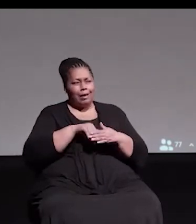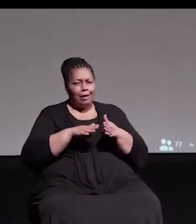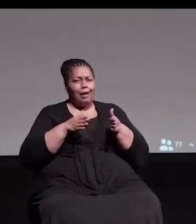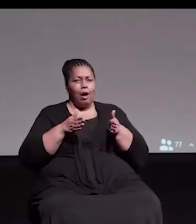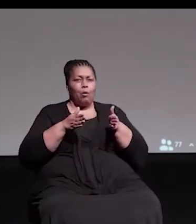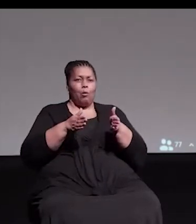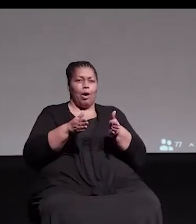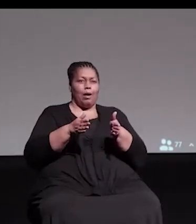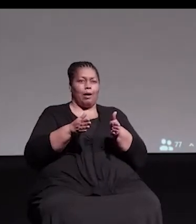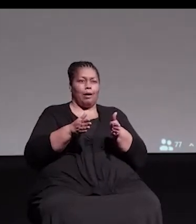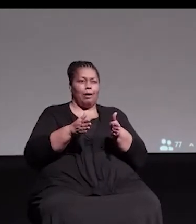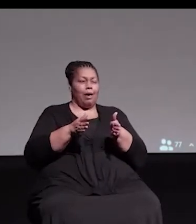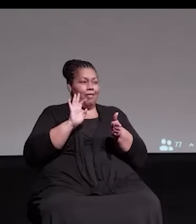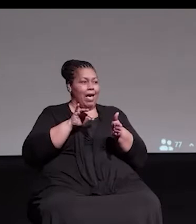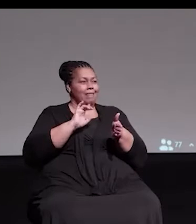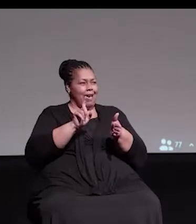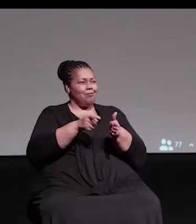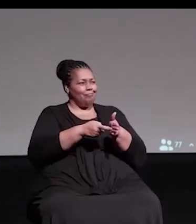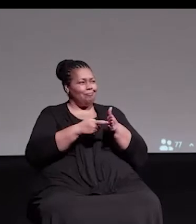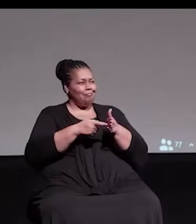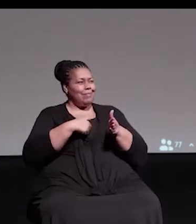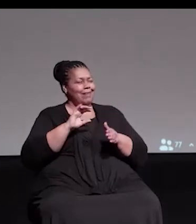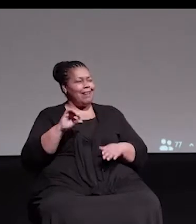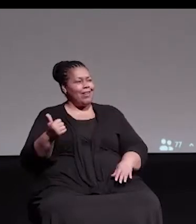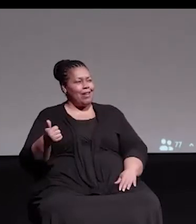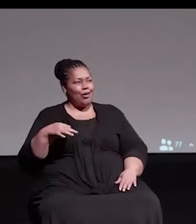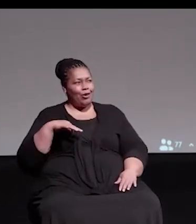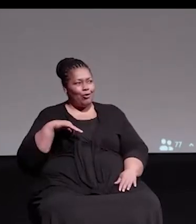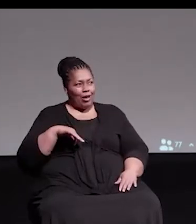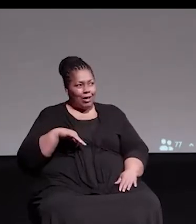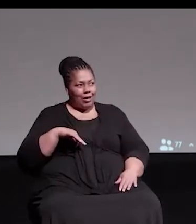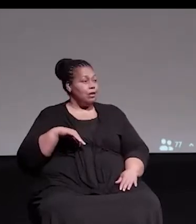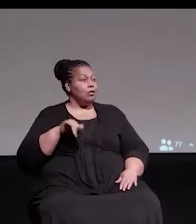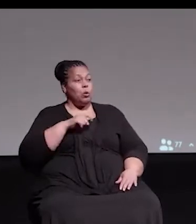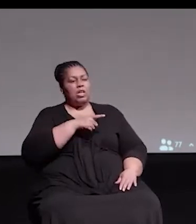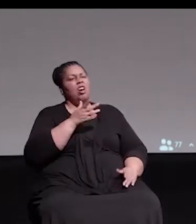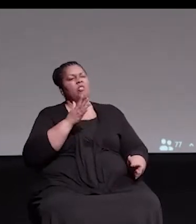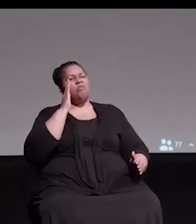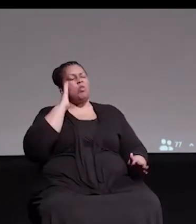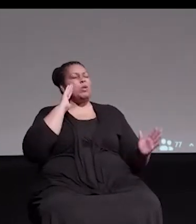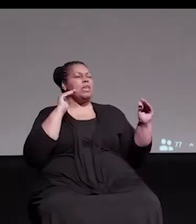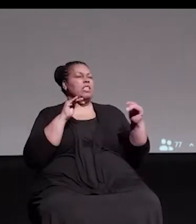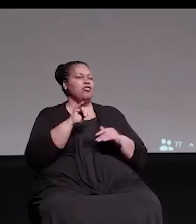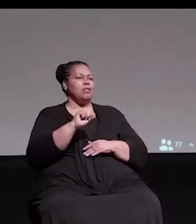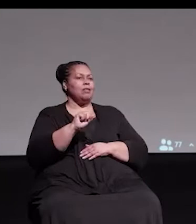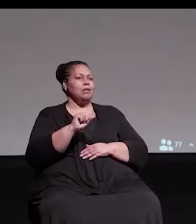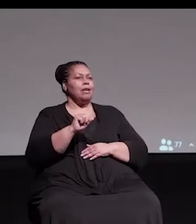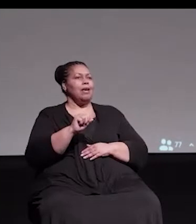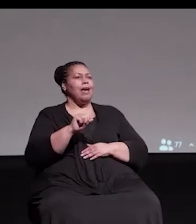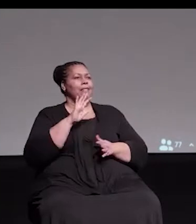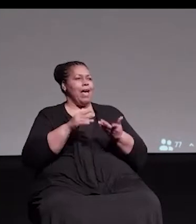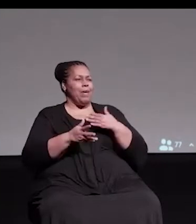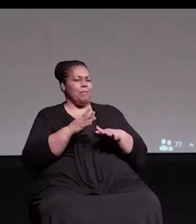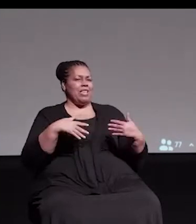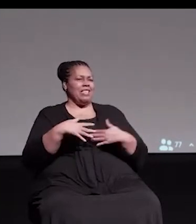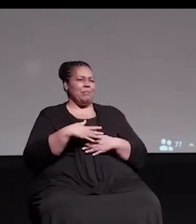it warrants this other credit, and just having that expectation out the door. I do think that that may intimidate a lot of directors.